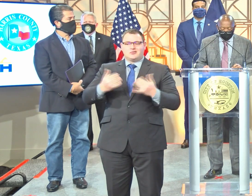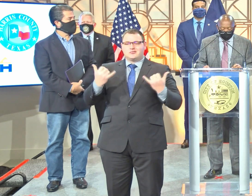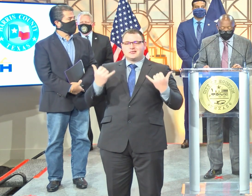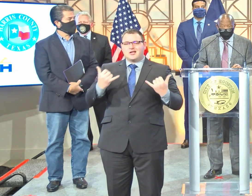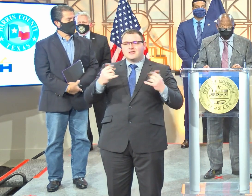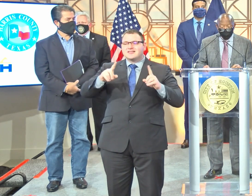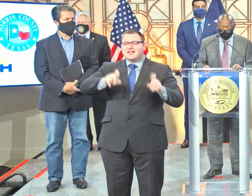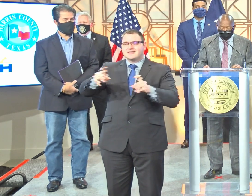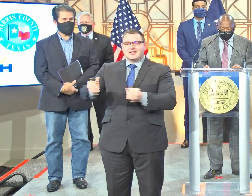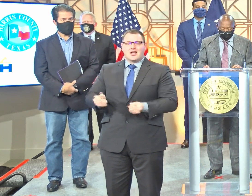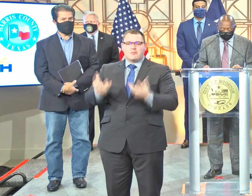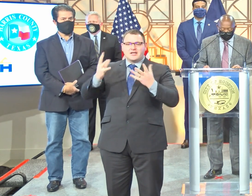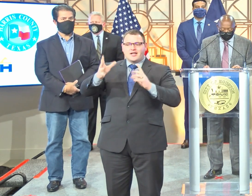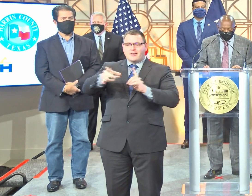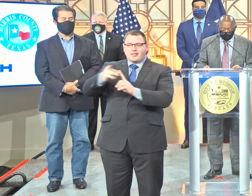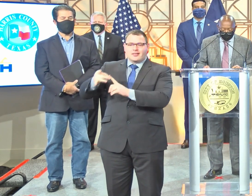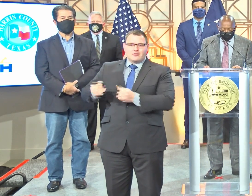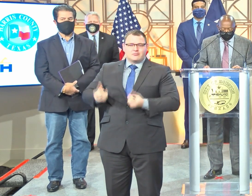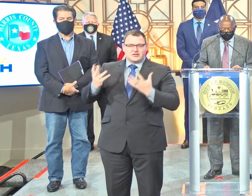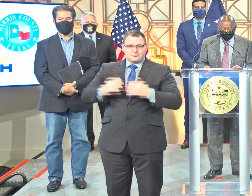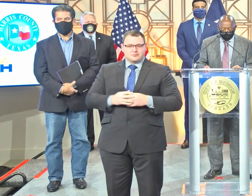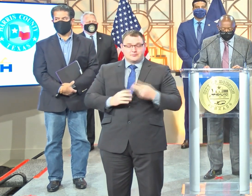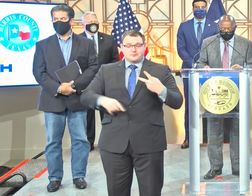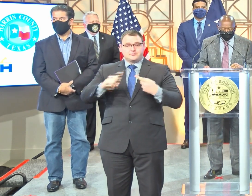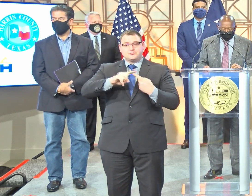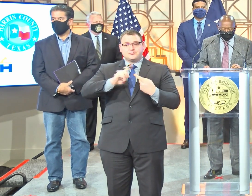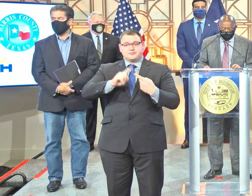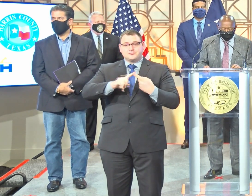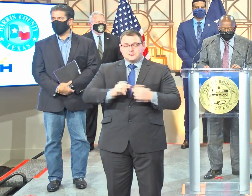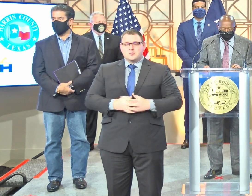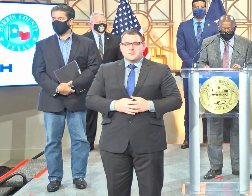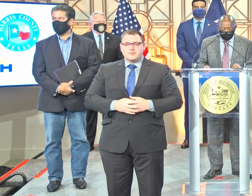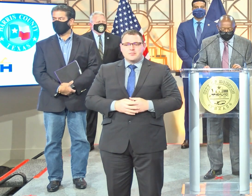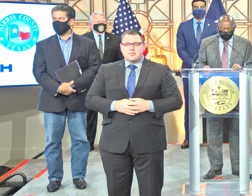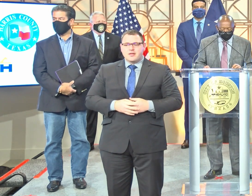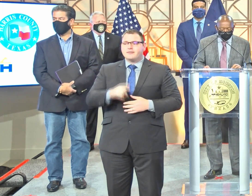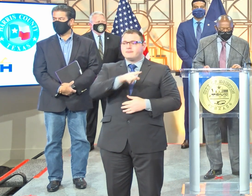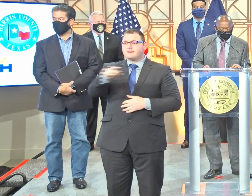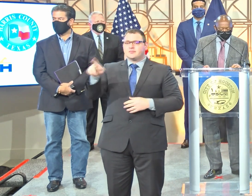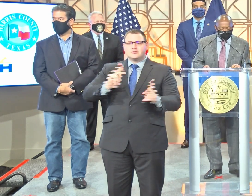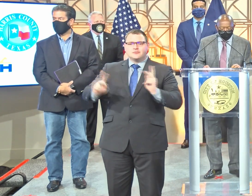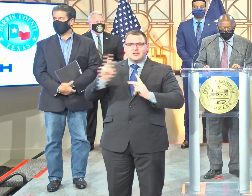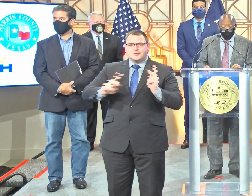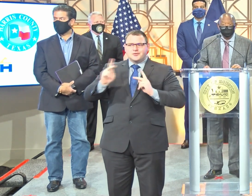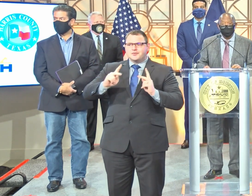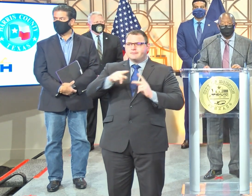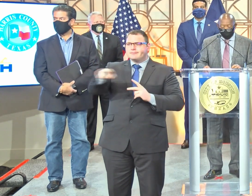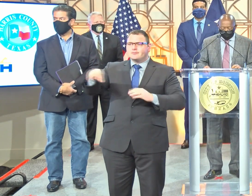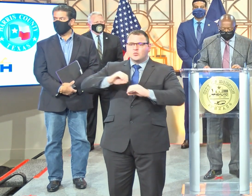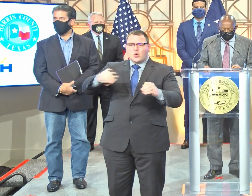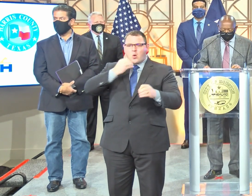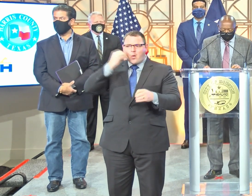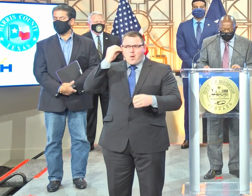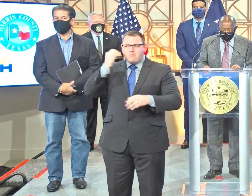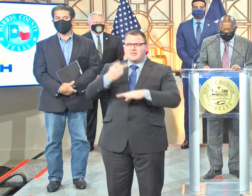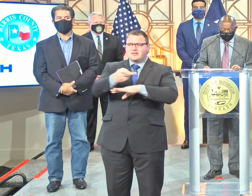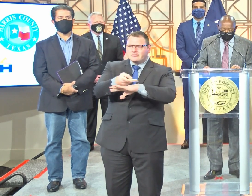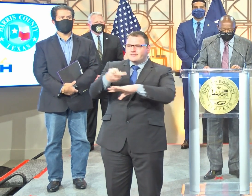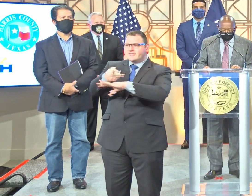with the challenge of reducing homelessness. As the city densifies, those who are sleeping on our streets become more